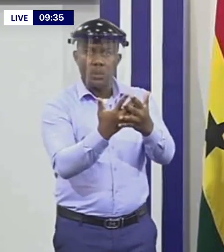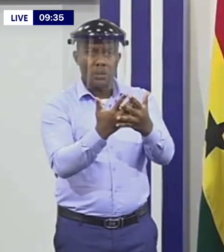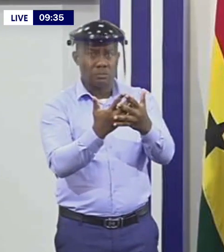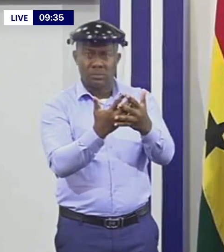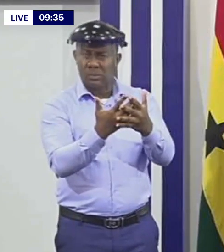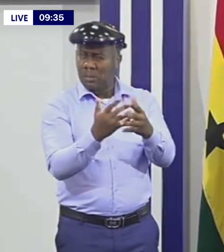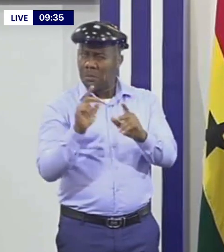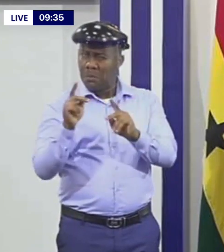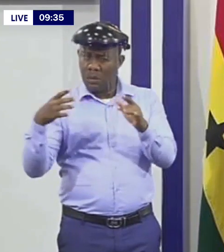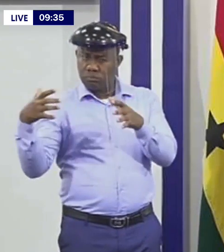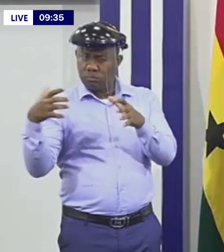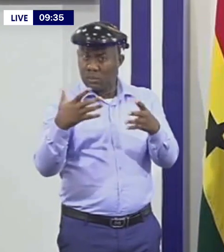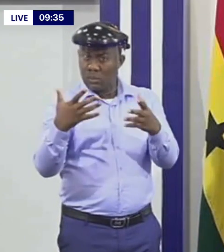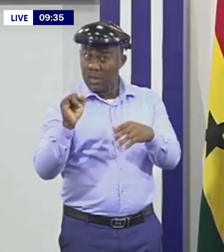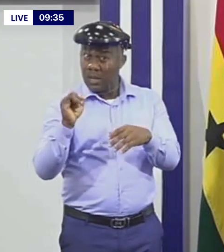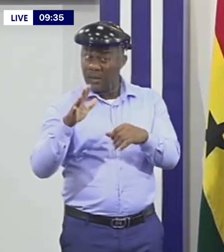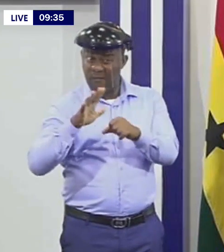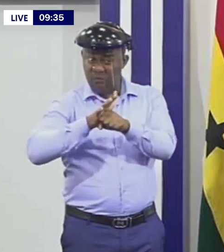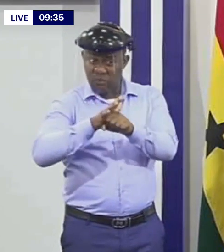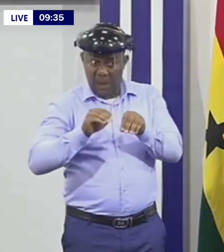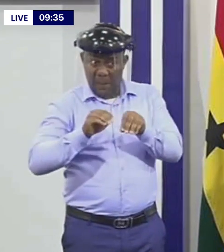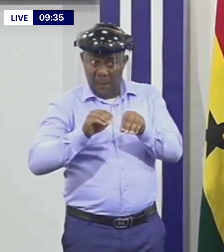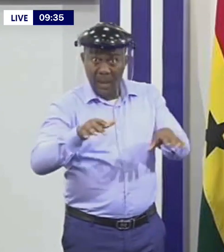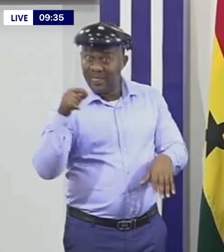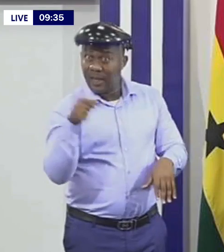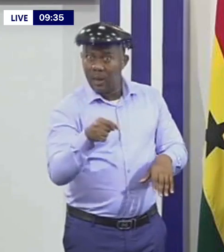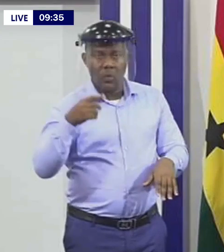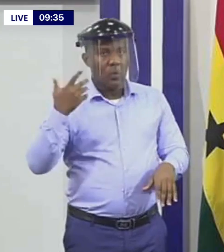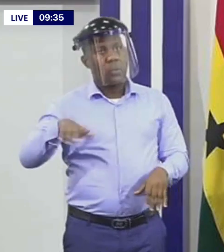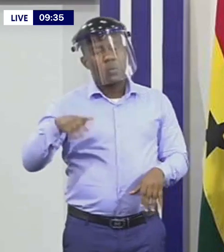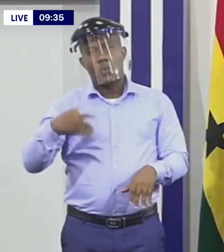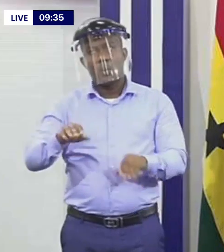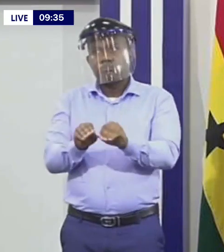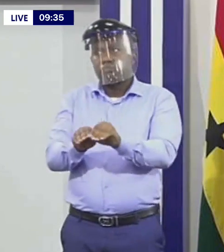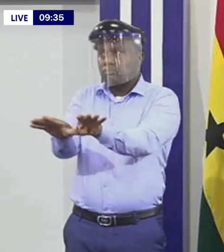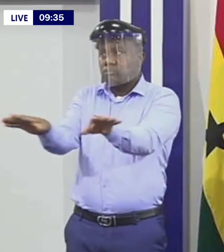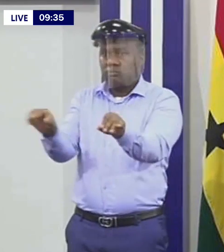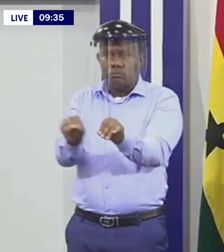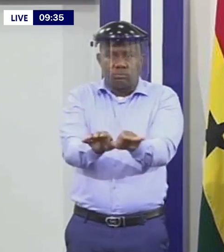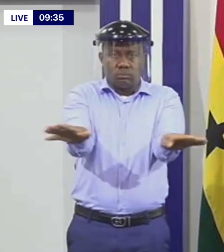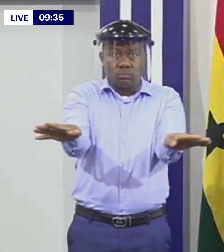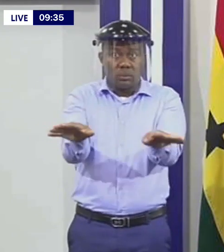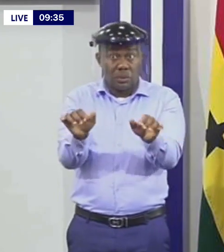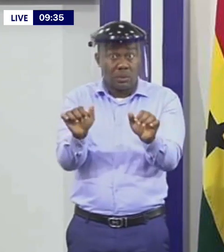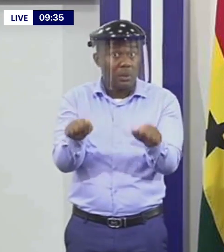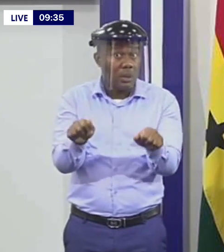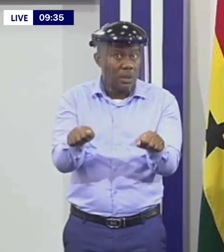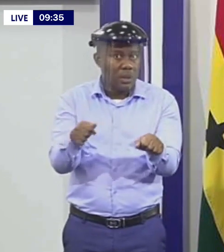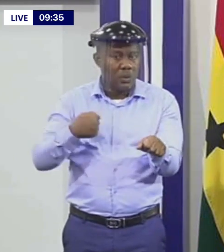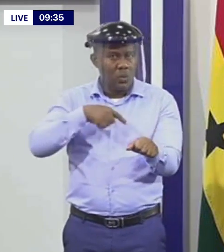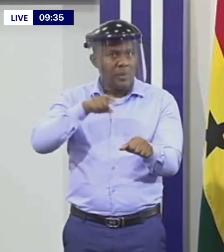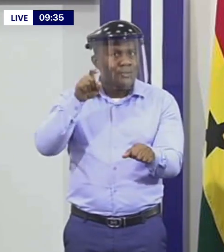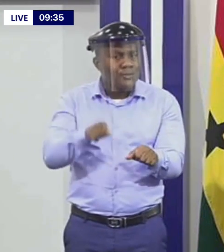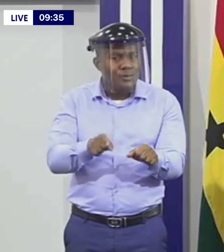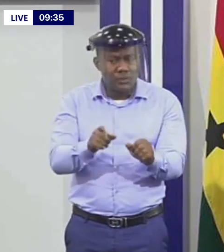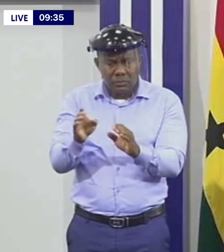congestion. Should there be infection, the likelihood of transmission is high. So we need to develop mechanisms to ensure that we